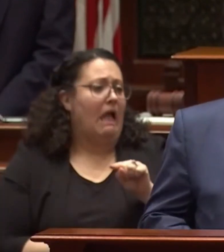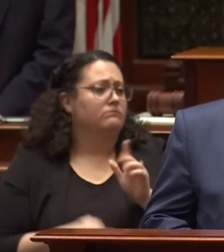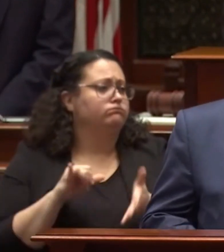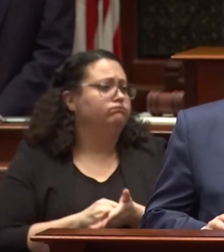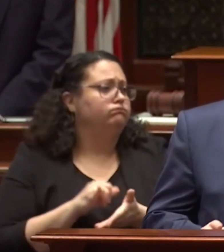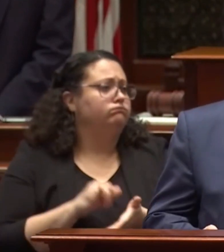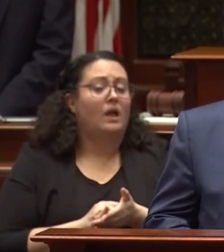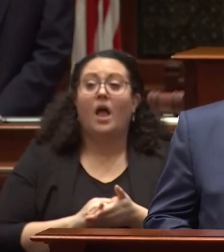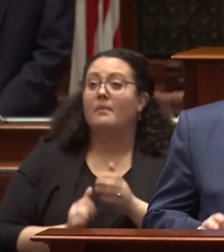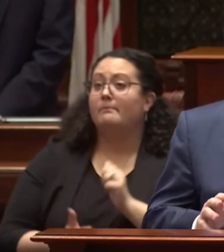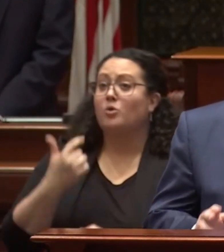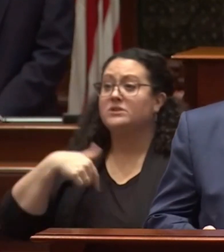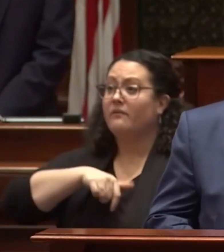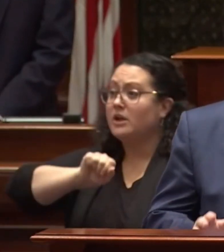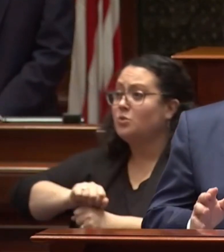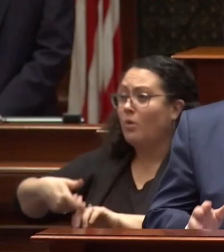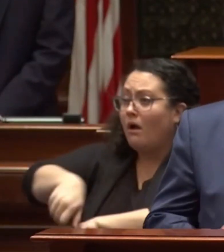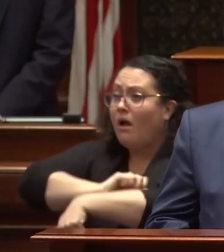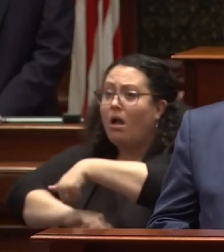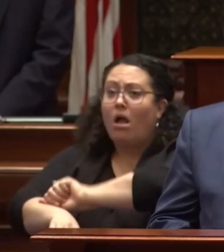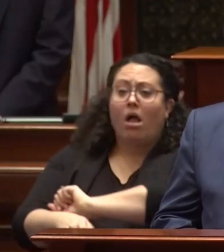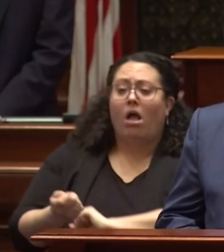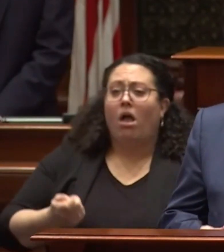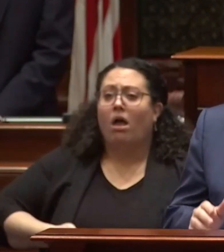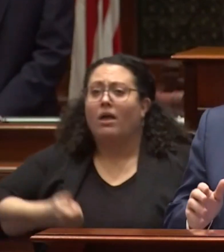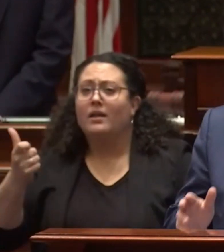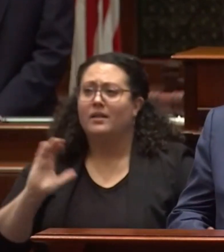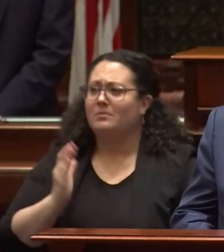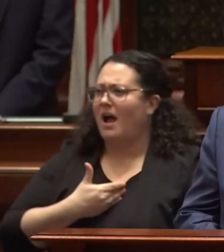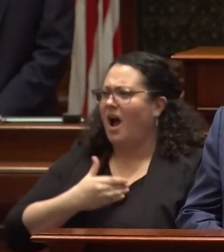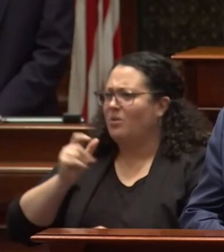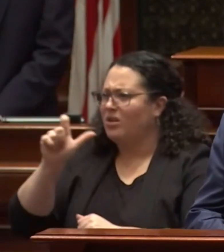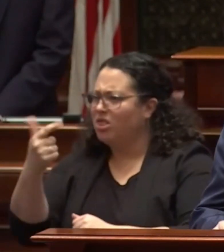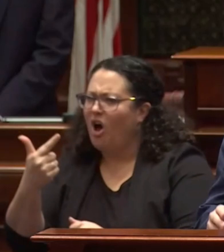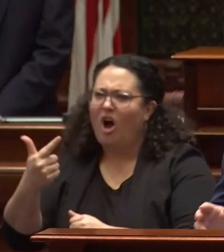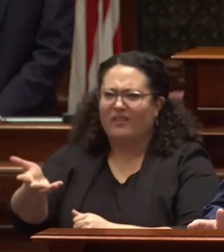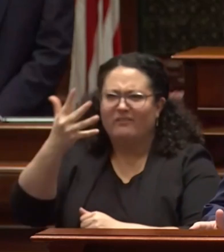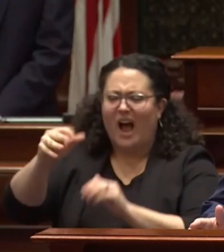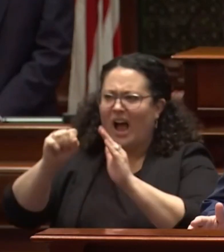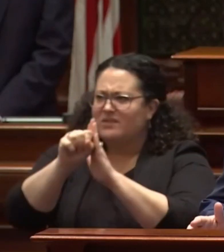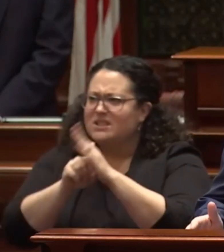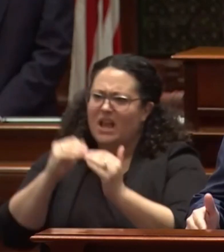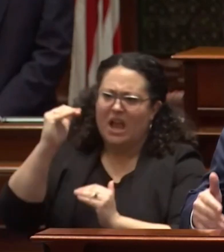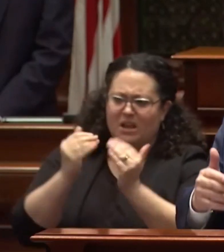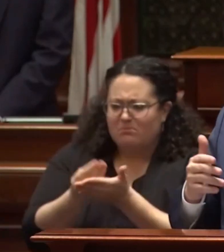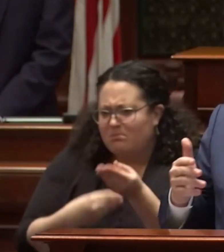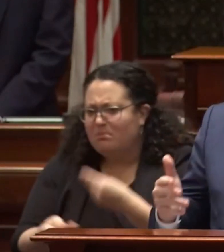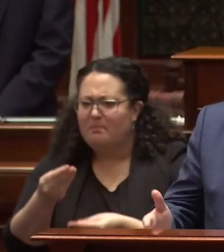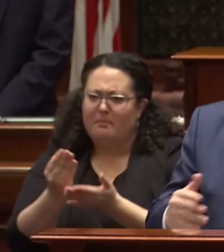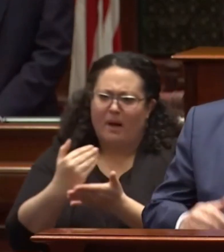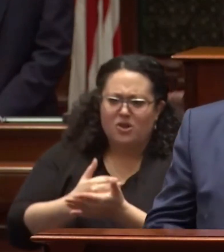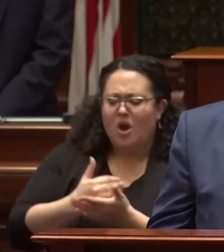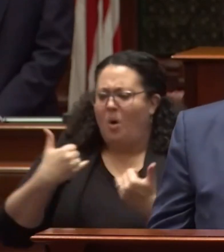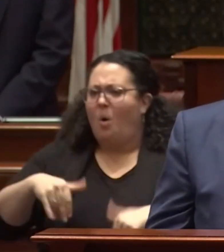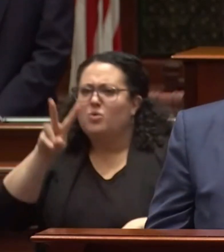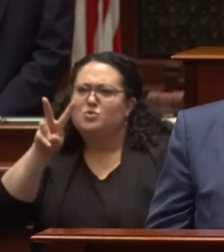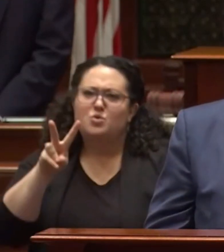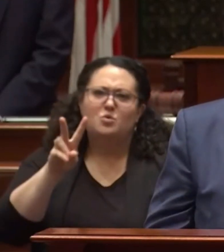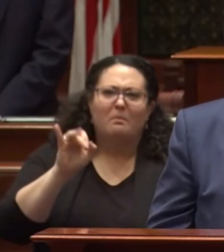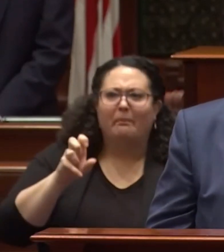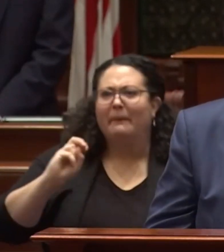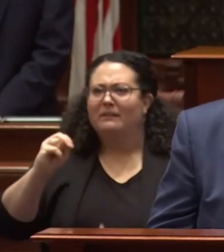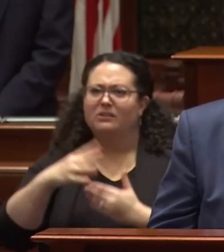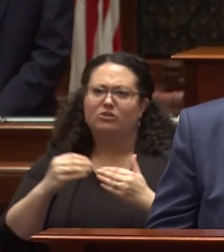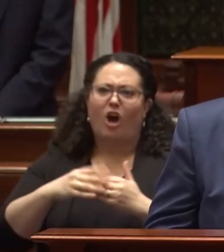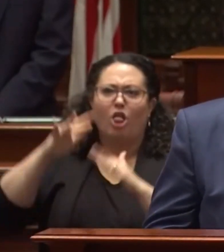it, many of us went to work eliminating our bill backlog and balancing 5 state budgets in a row. We created a $2 billion